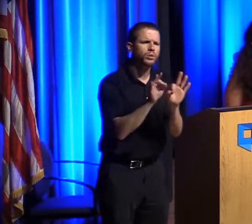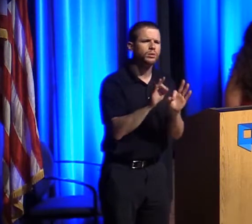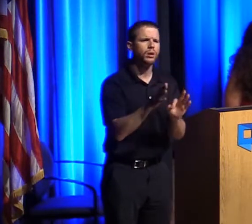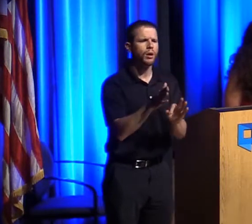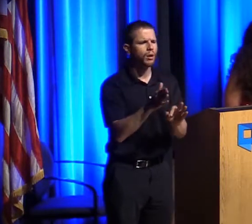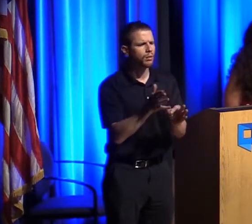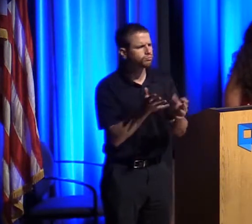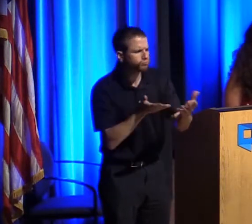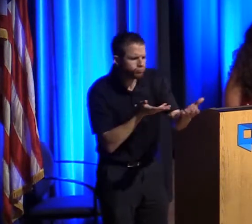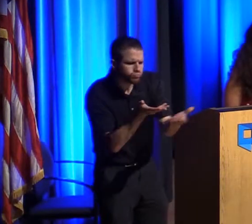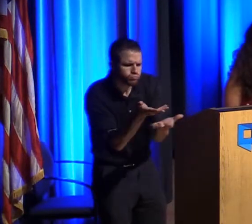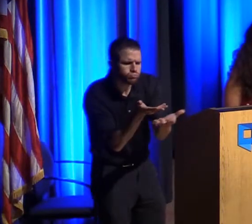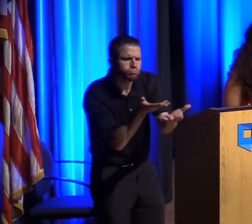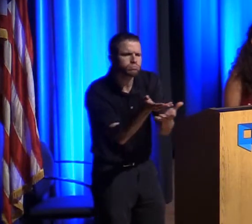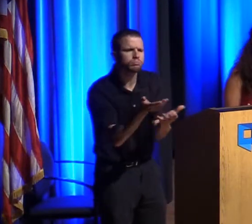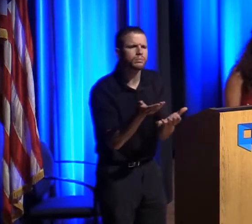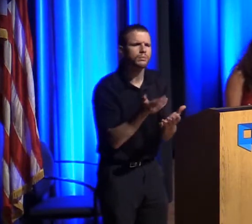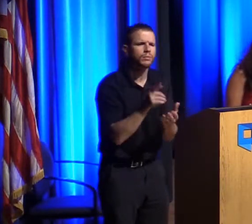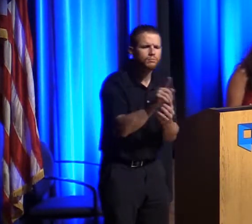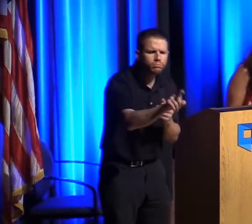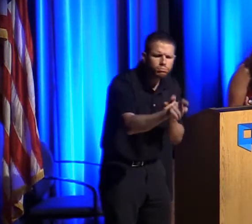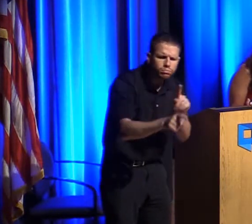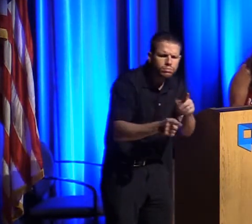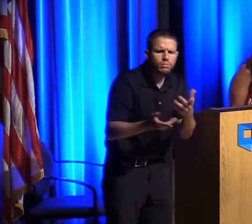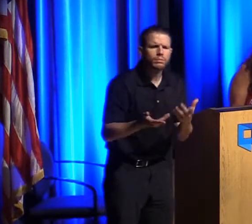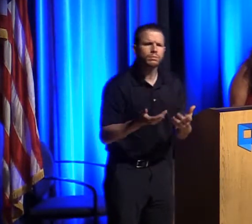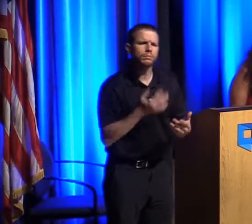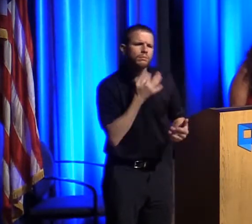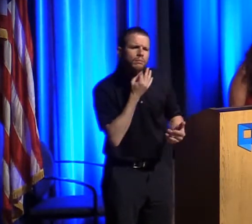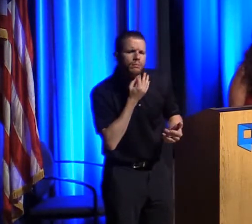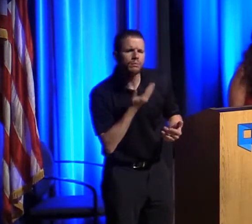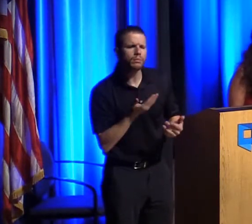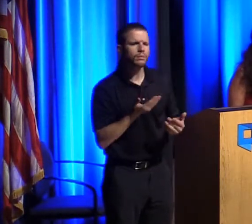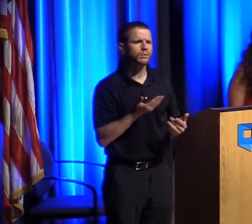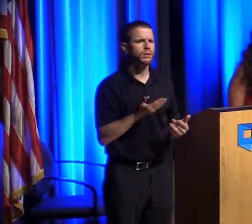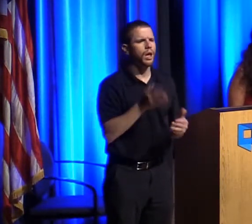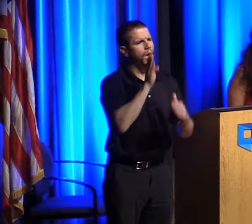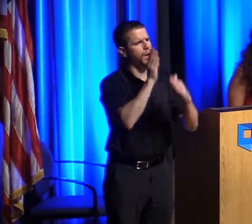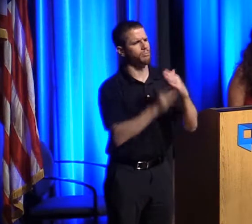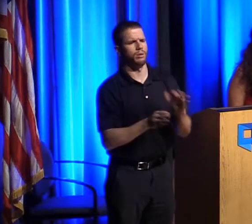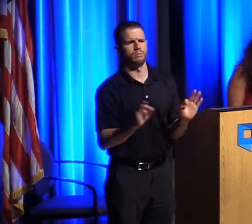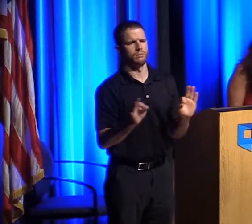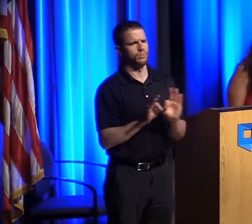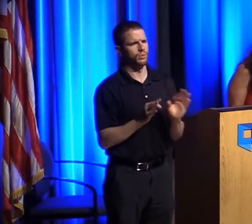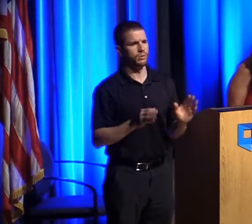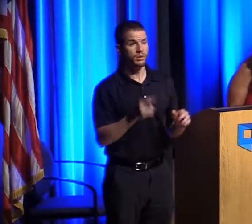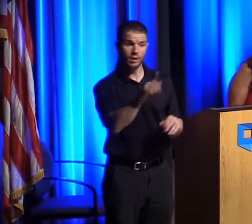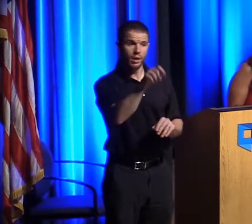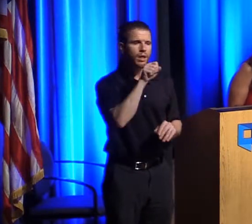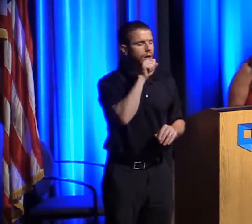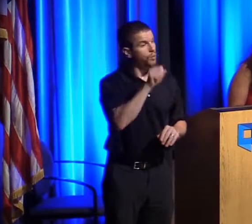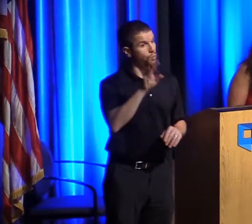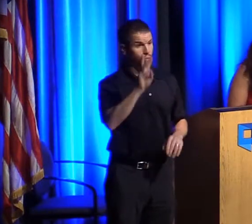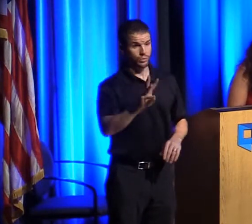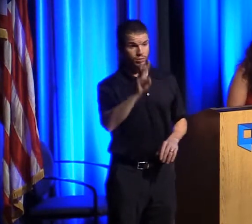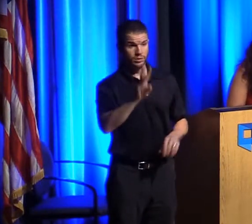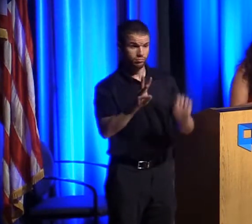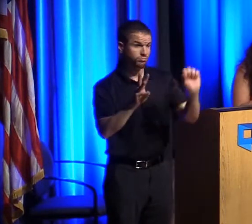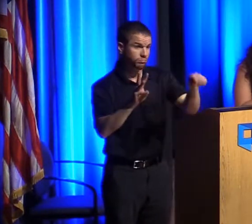way that you want them to approach you humbly, right? Worcester, I love the city. We sometimes have